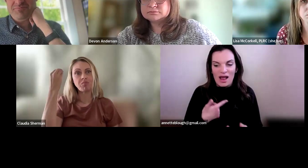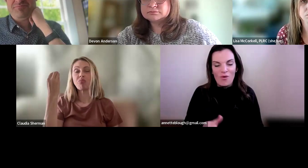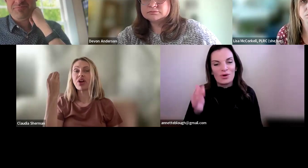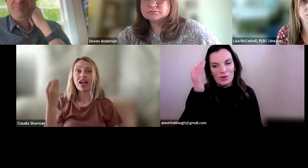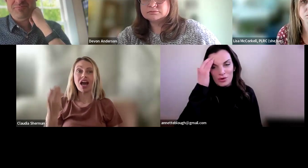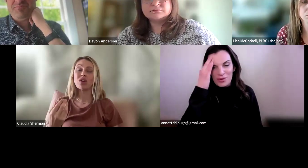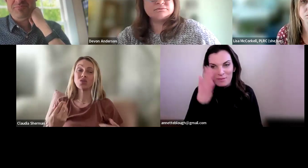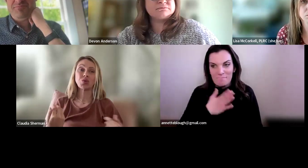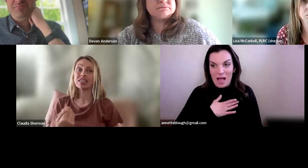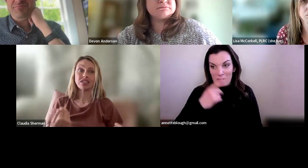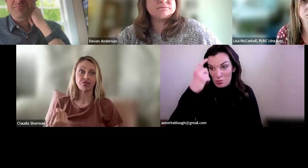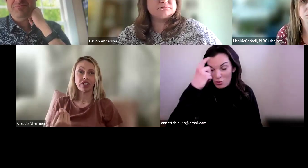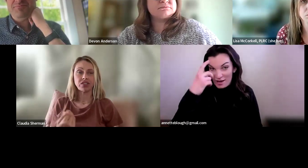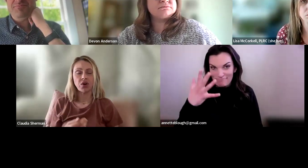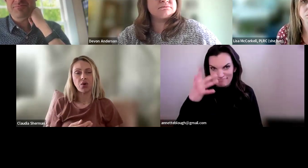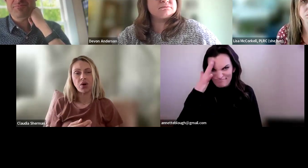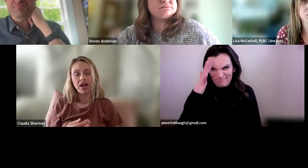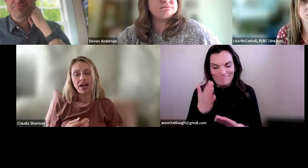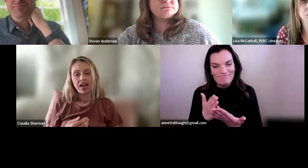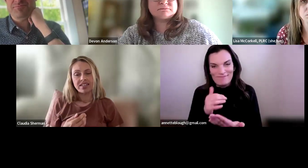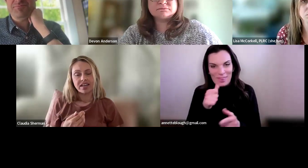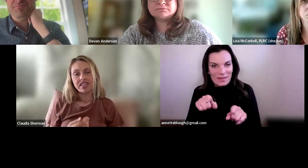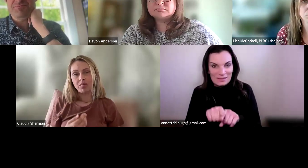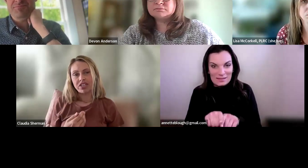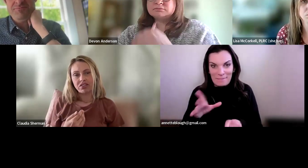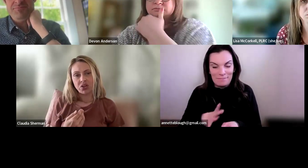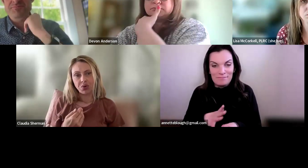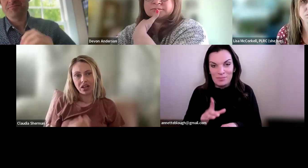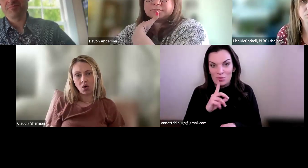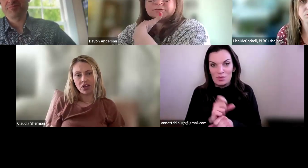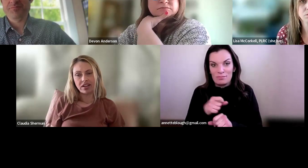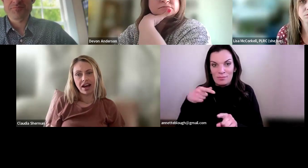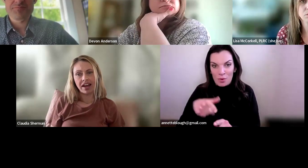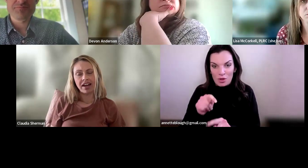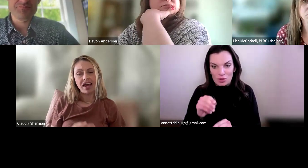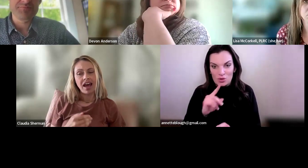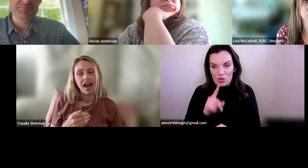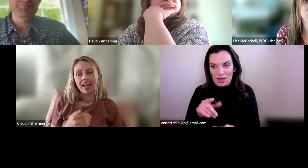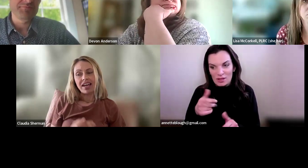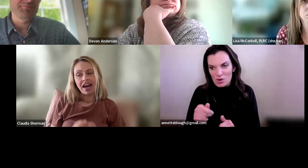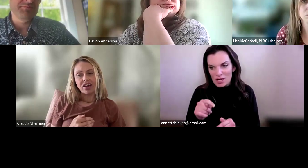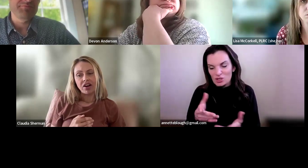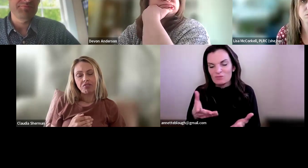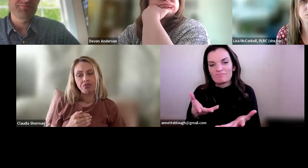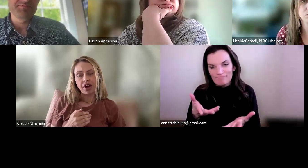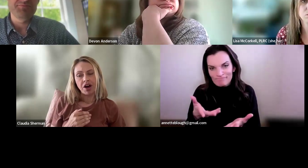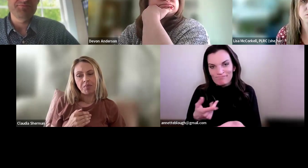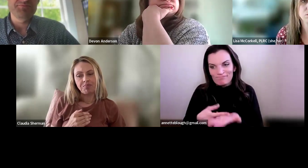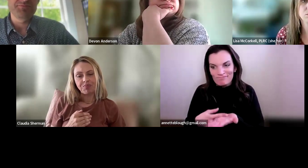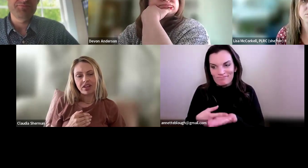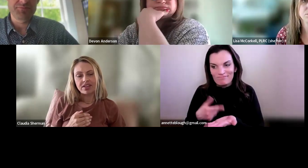what's happening in my brain now is really different. So it does come down to really holding the line. Any kind